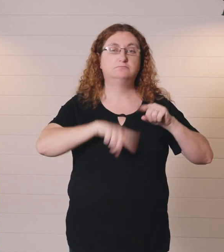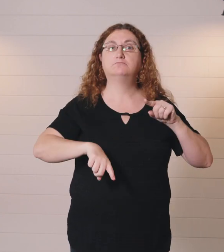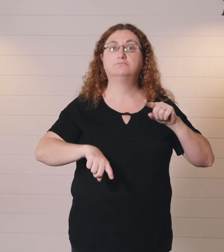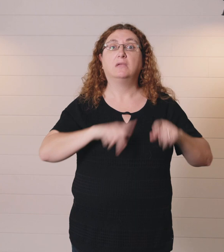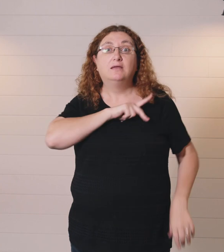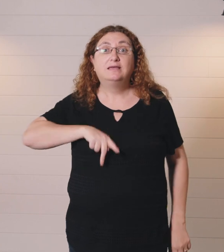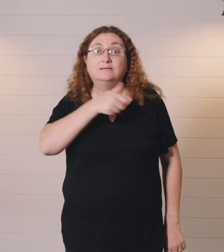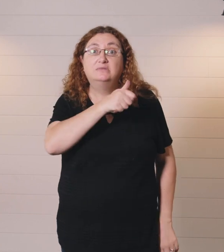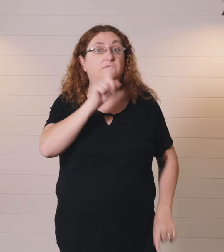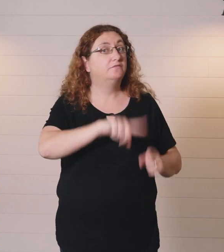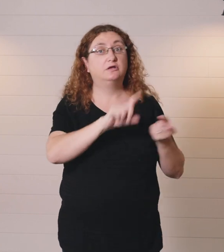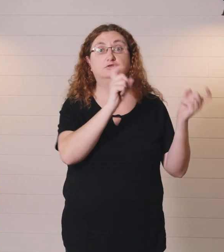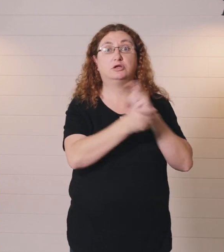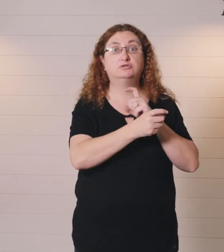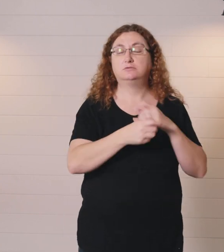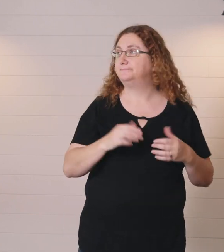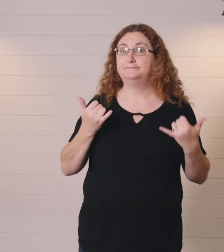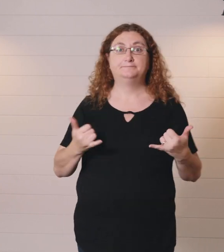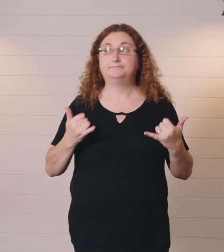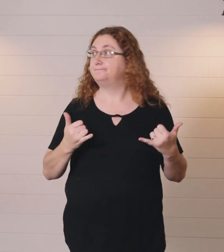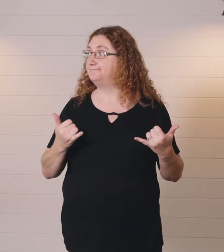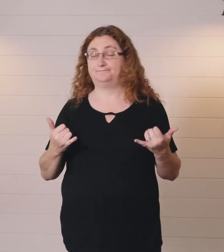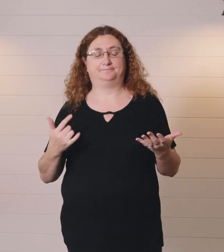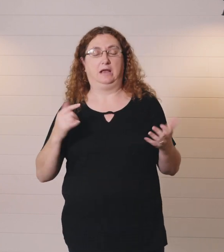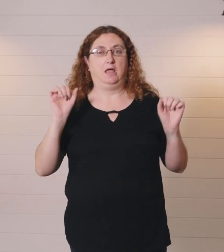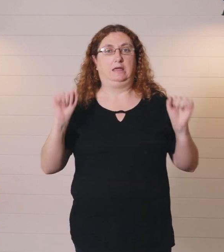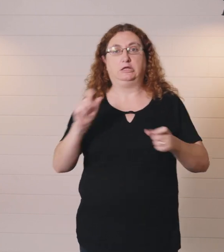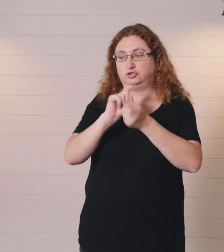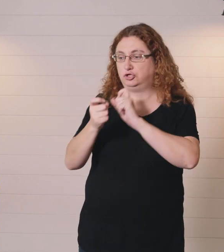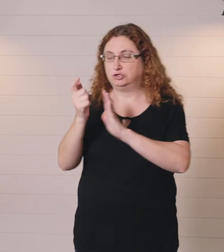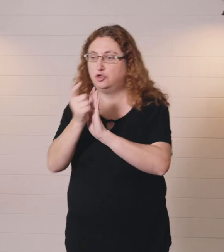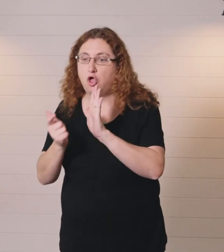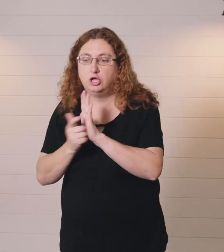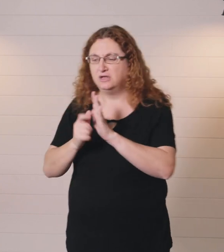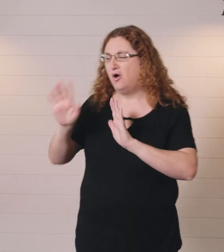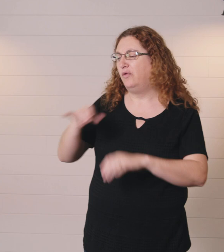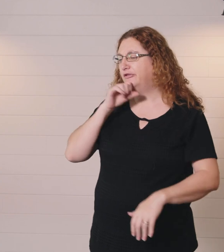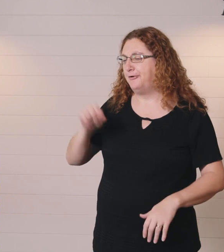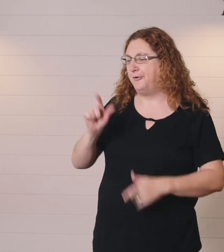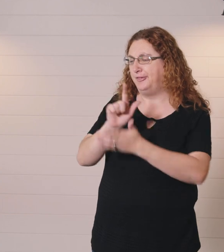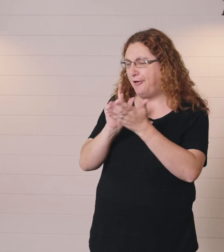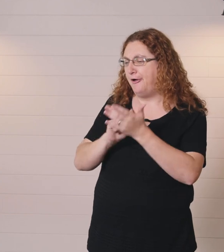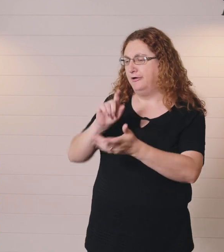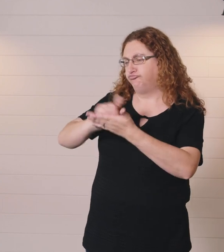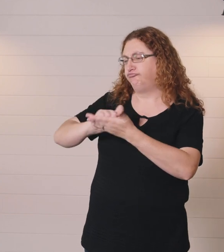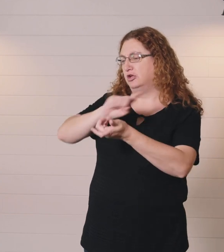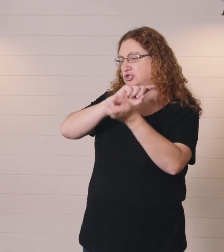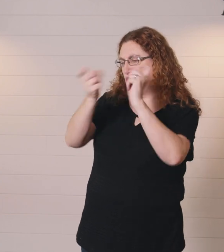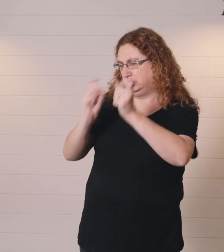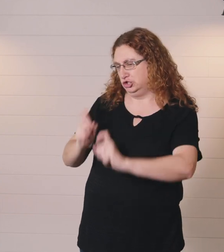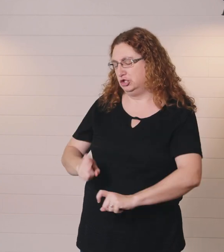our day is so different because laws change. They can be rewritten. They can be discarded. As cultures change and